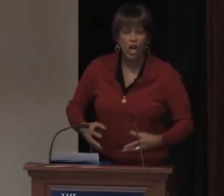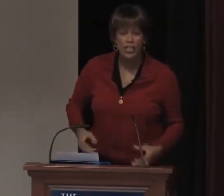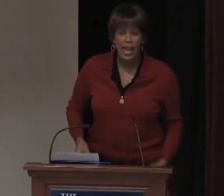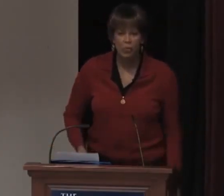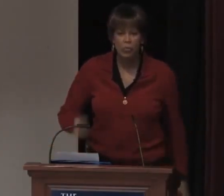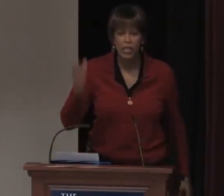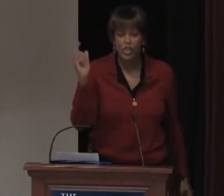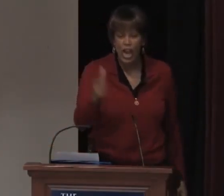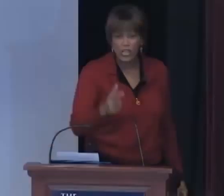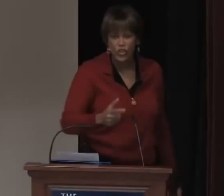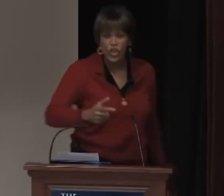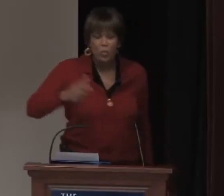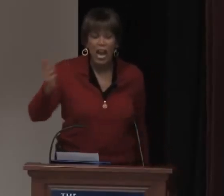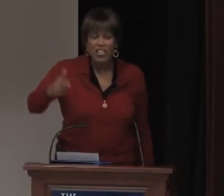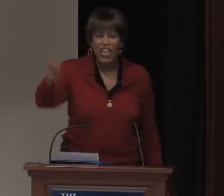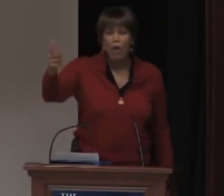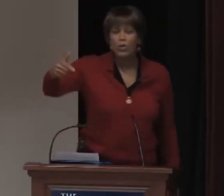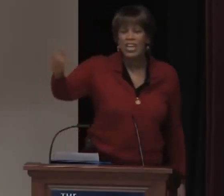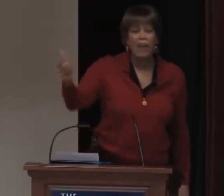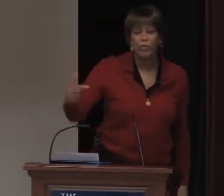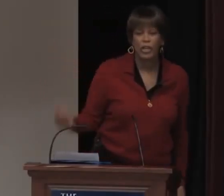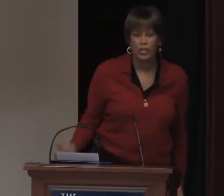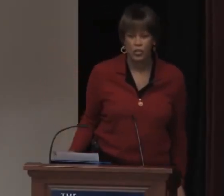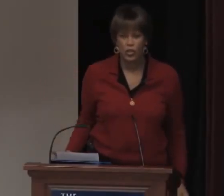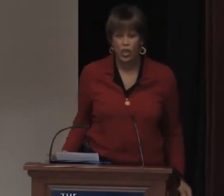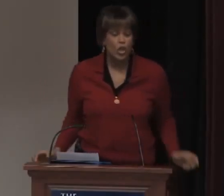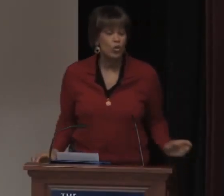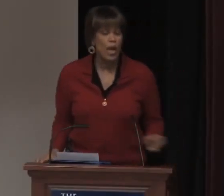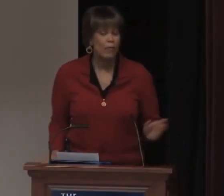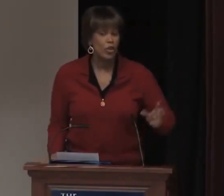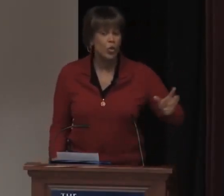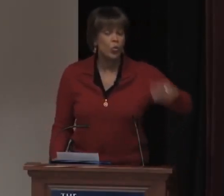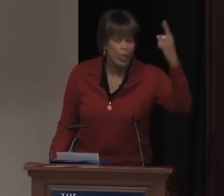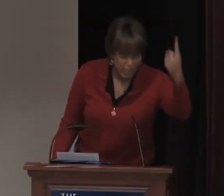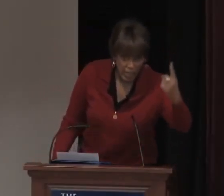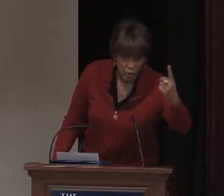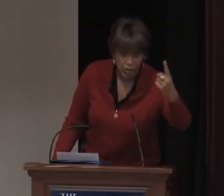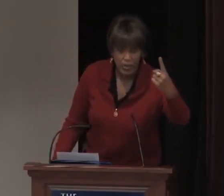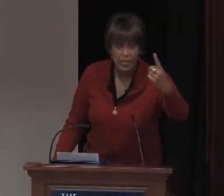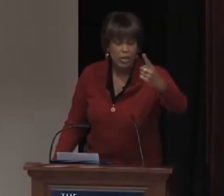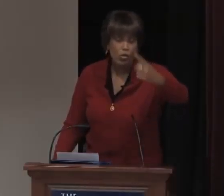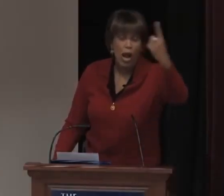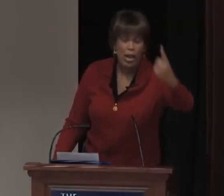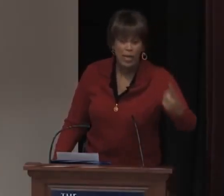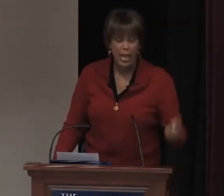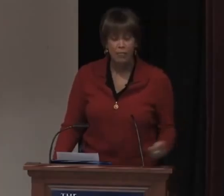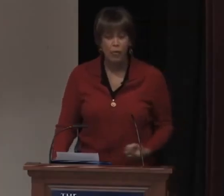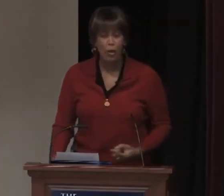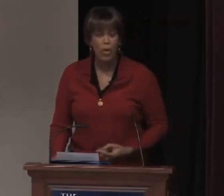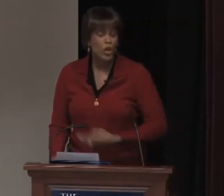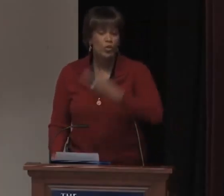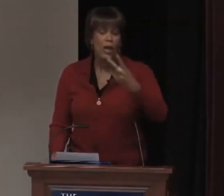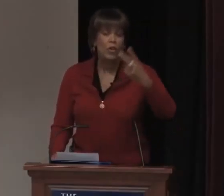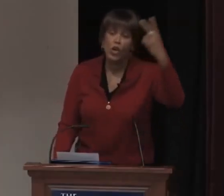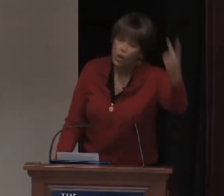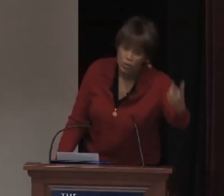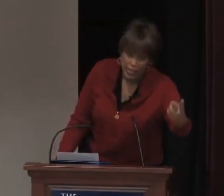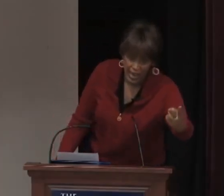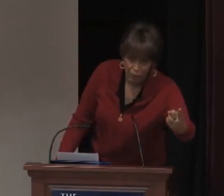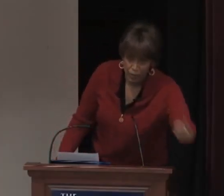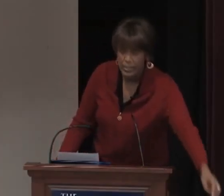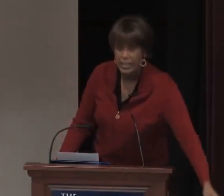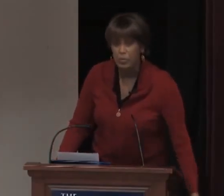as Tarzan, would be chased by 1,000 Africans. You never knew what country this tribe came from. You never